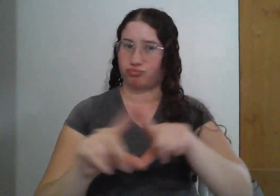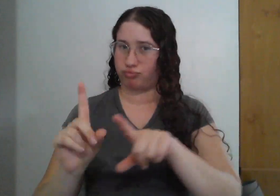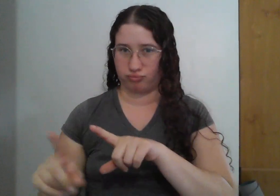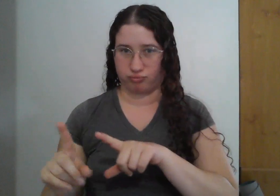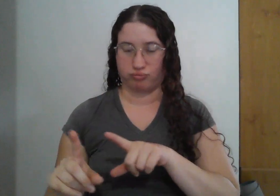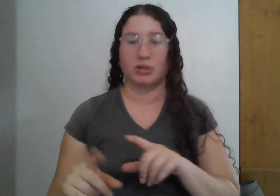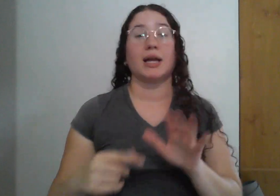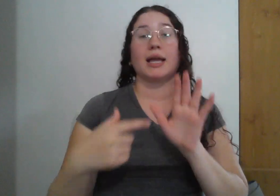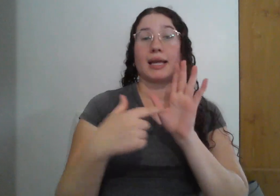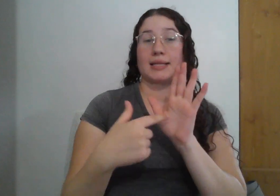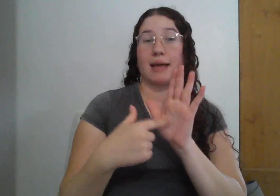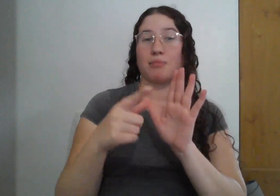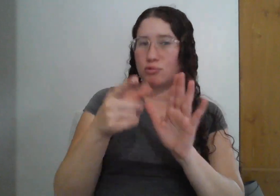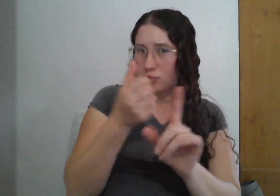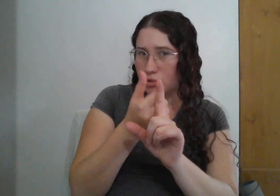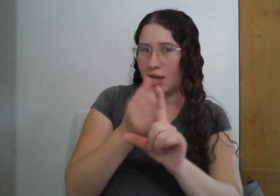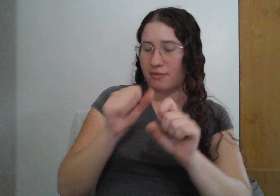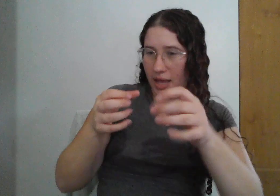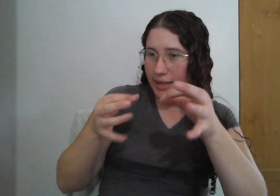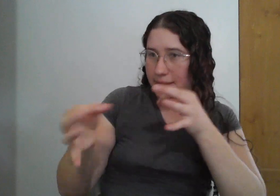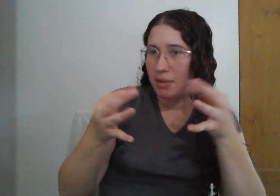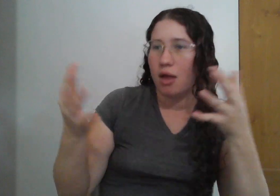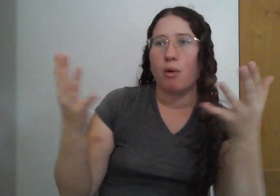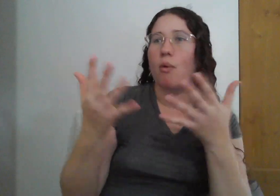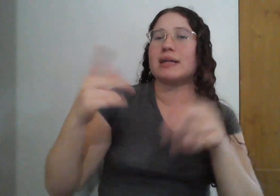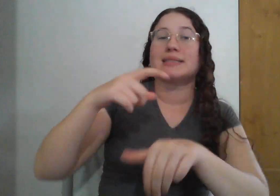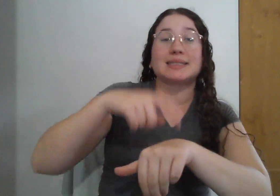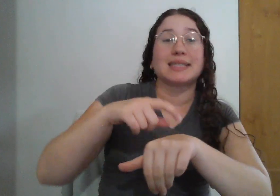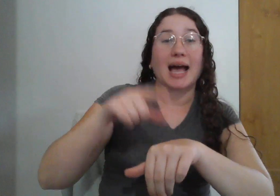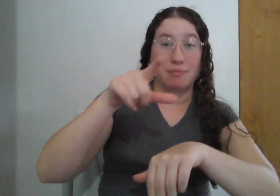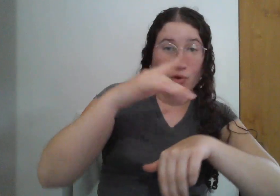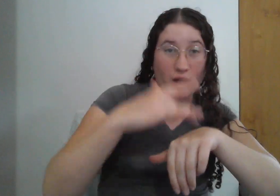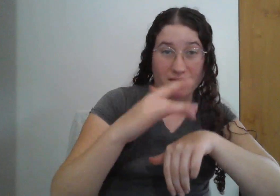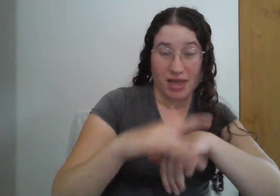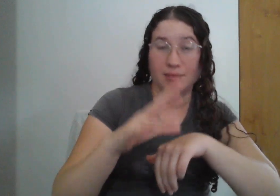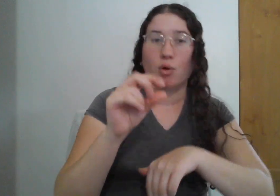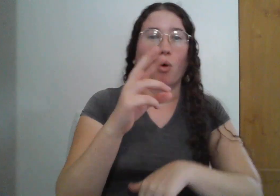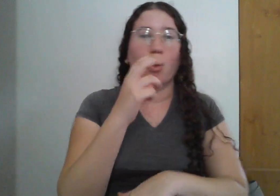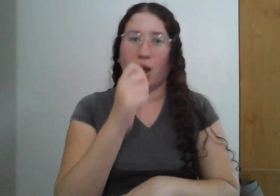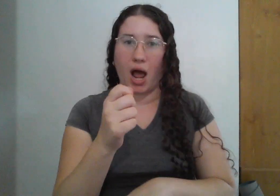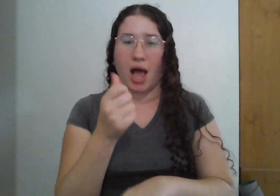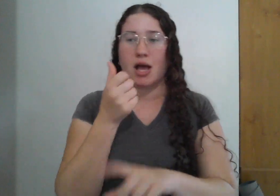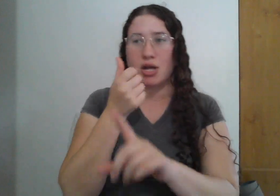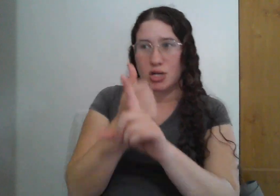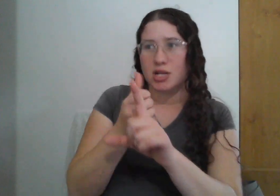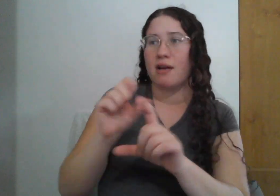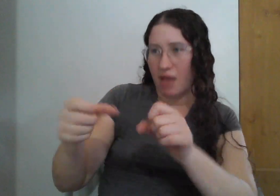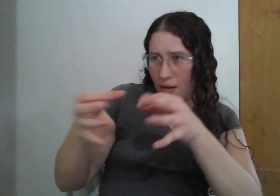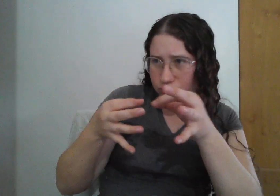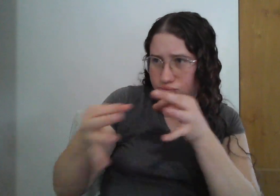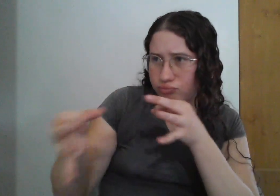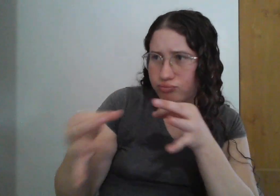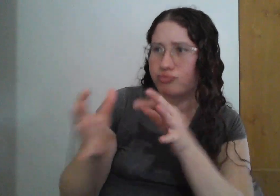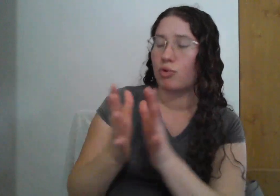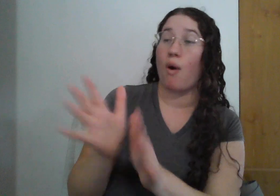colleague what hours you are and aren't available to work. You can share that you need to leave the office promptly at 5 to